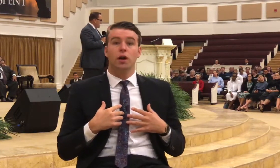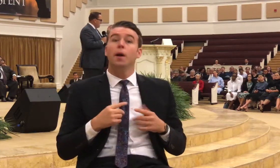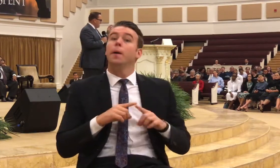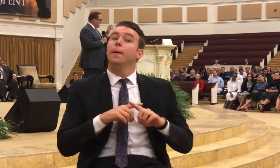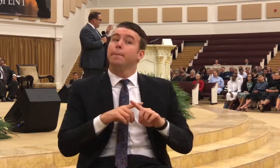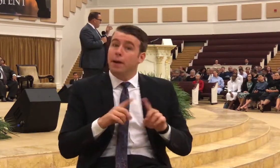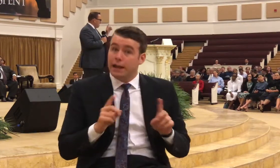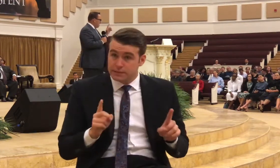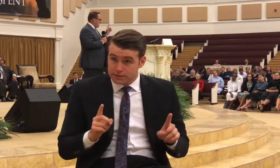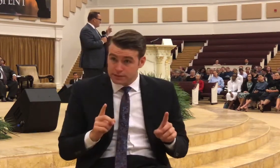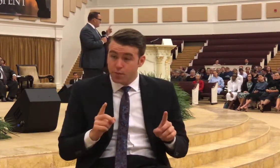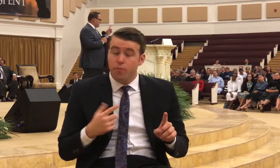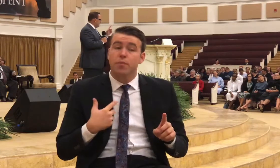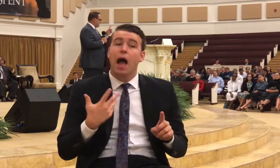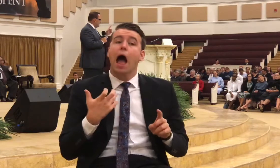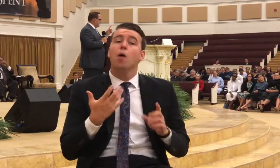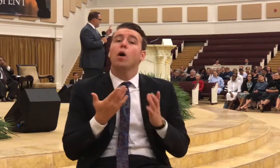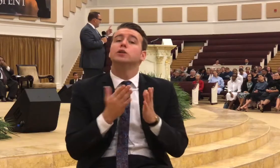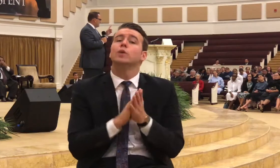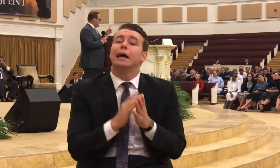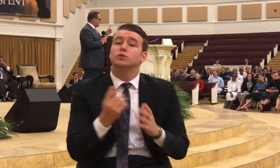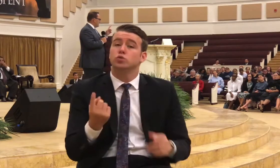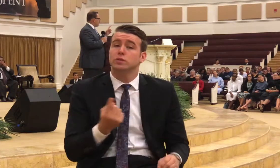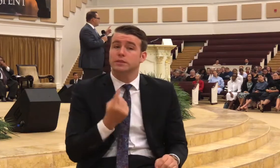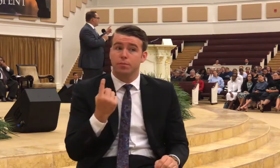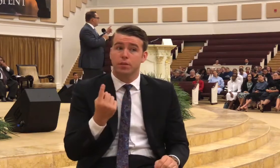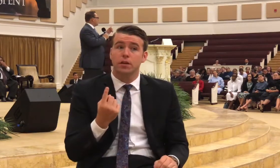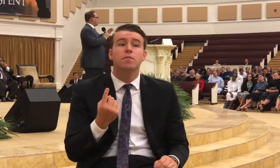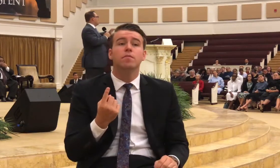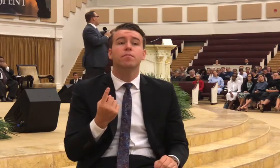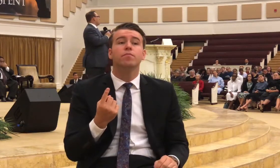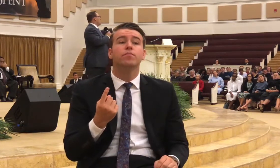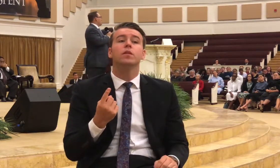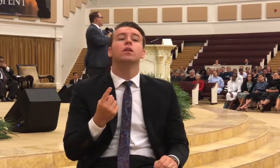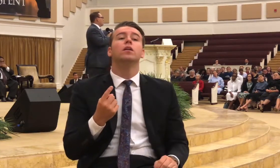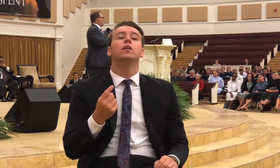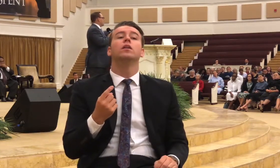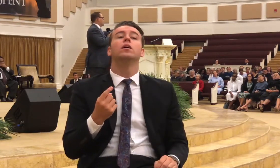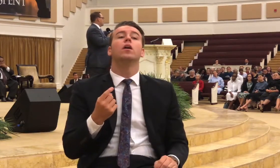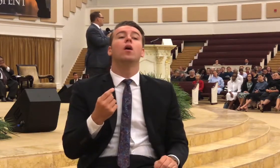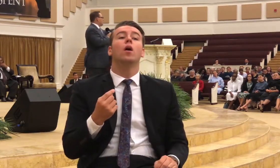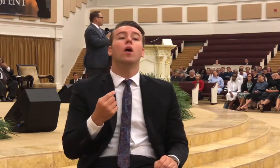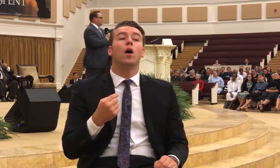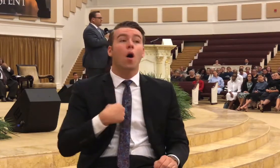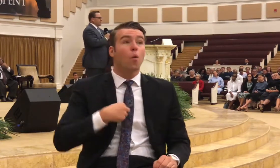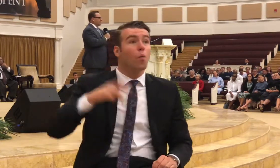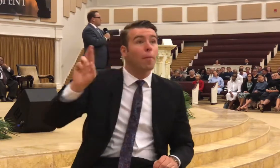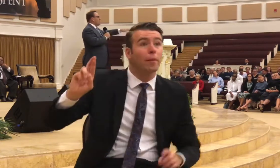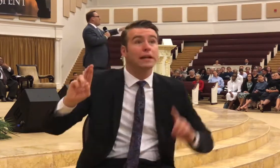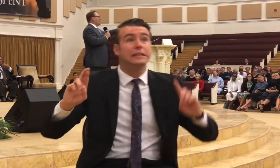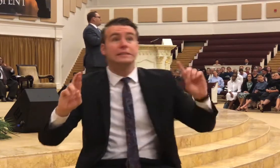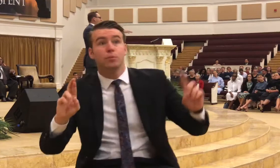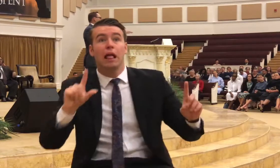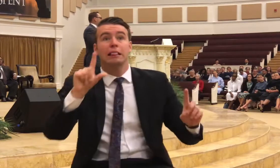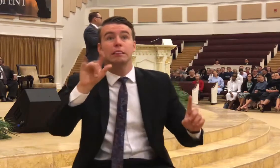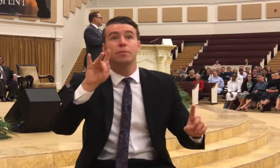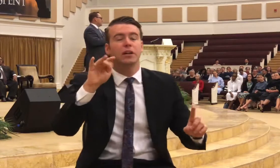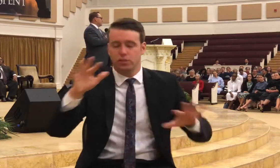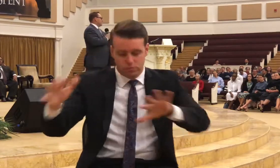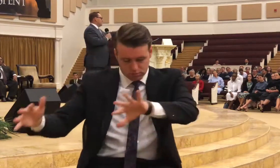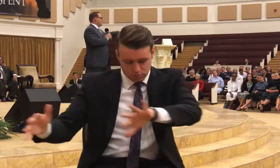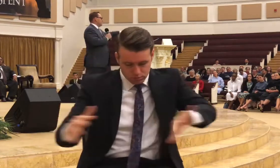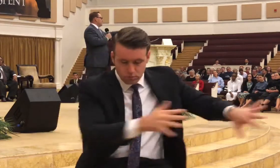But I want to ask you something. Okay, we're not Republicans, Democrats, Libertarians. We're